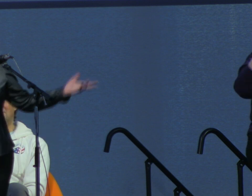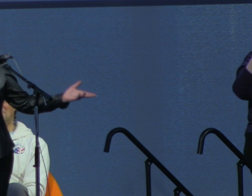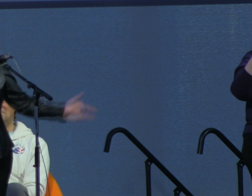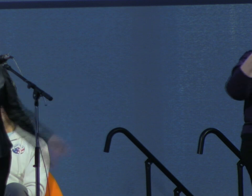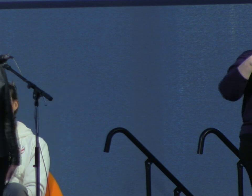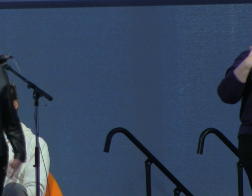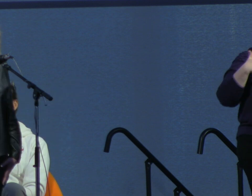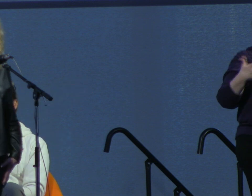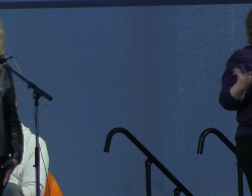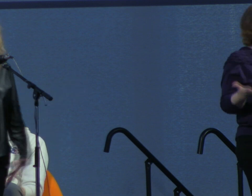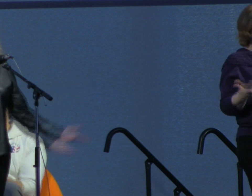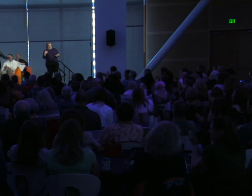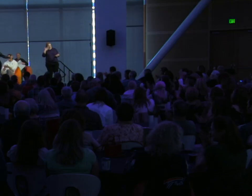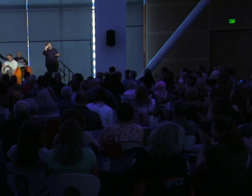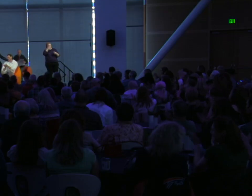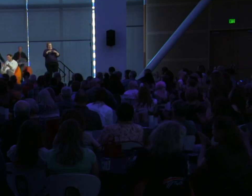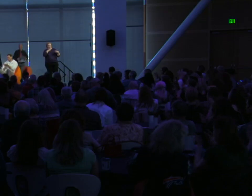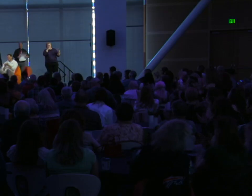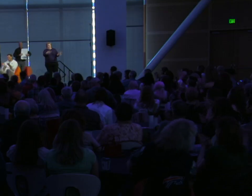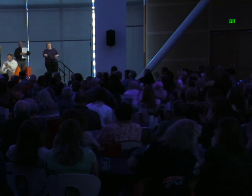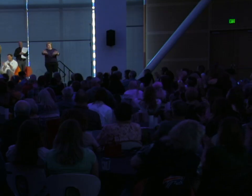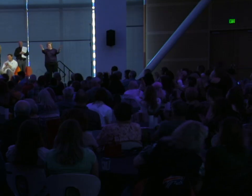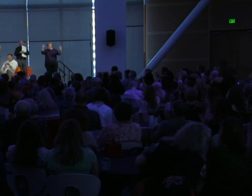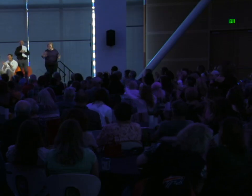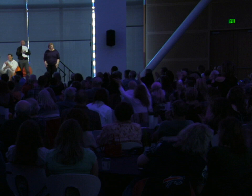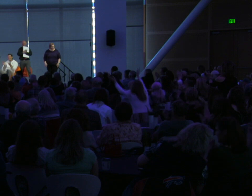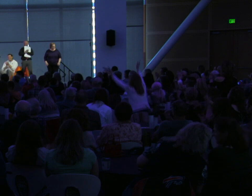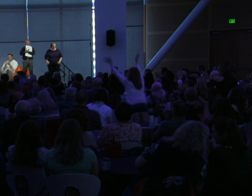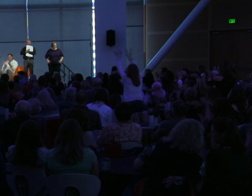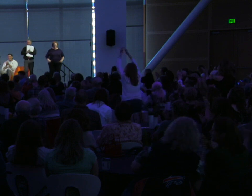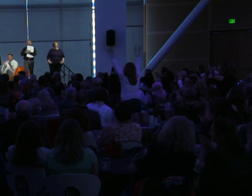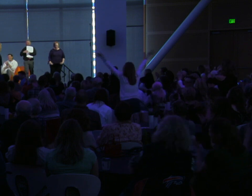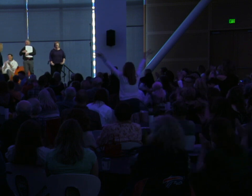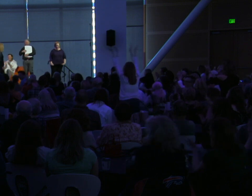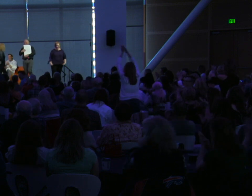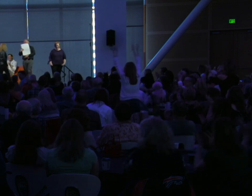my story. That was kind of bizarre, so thank you.